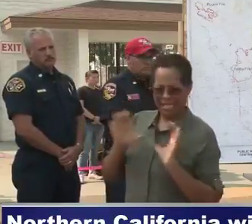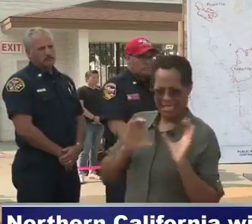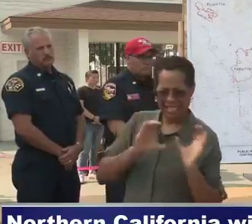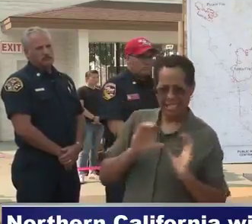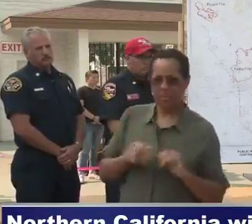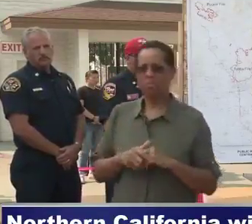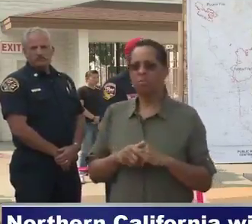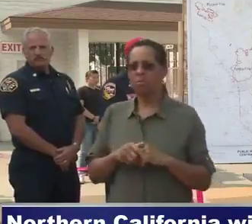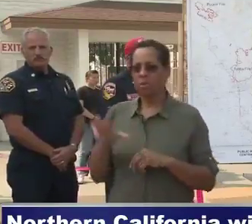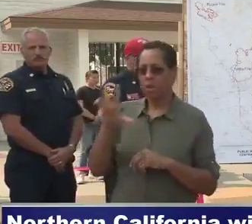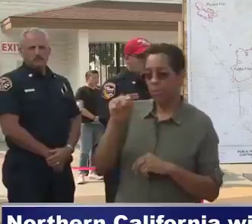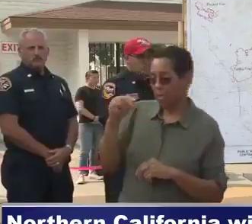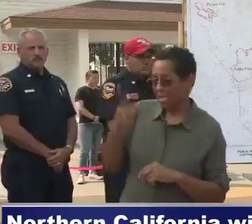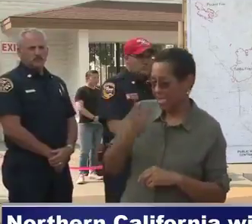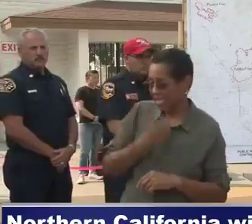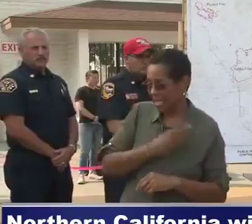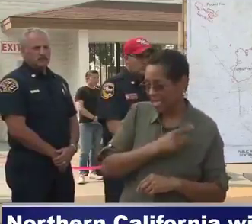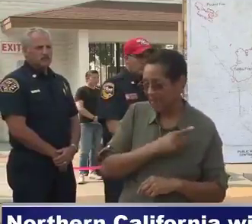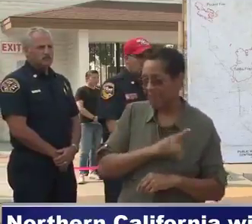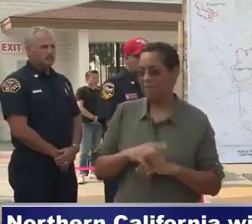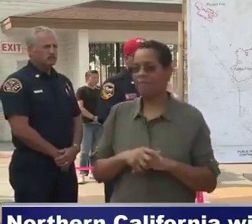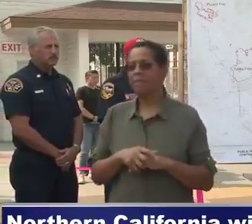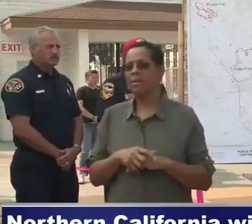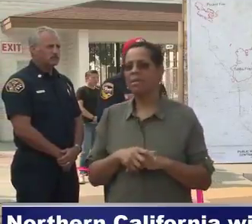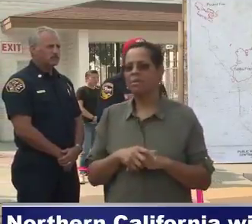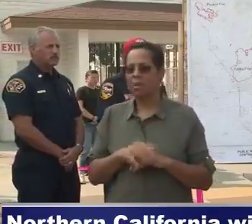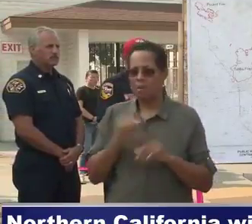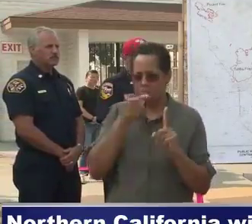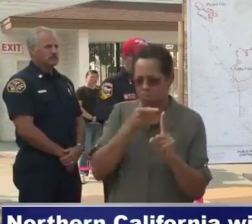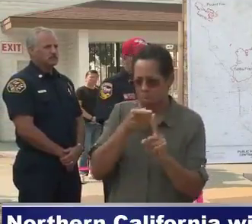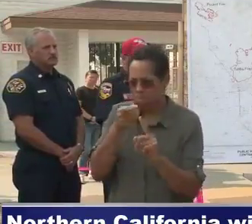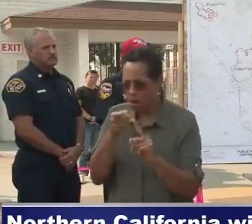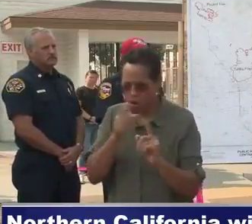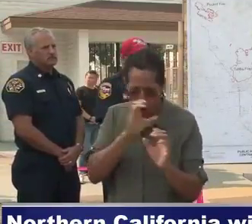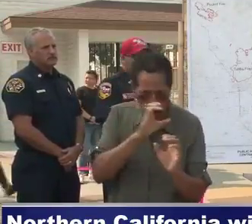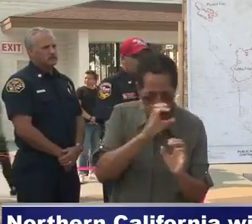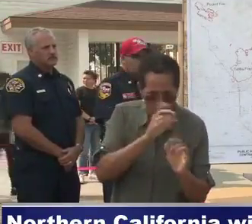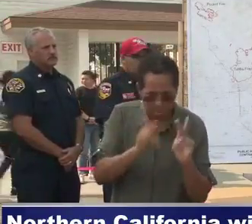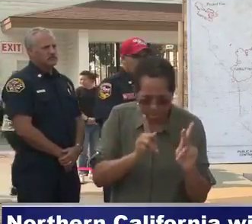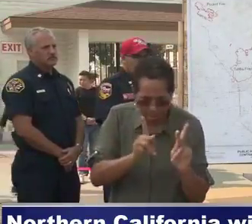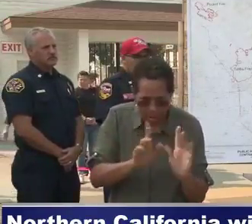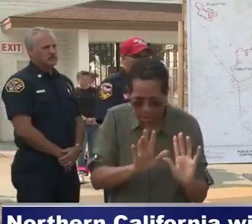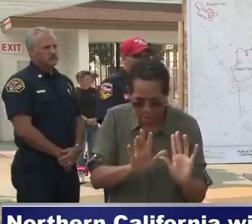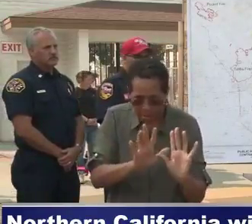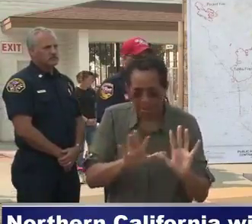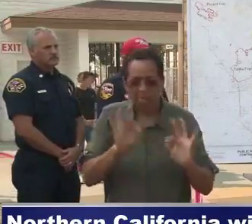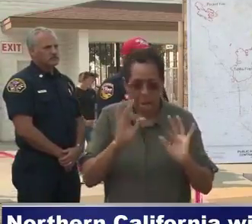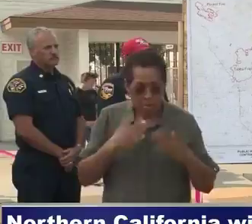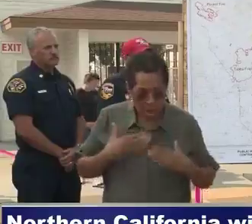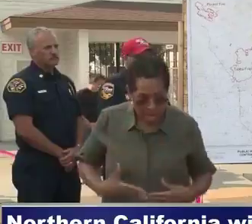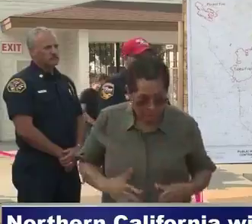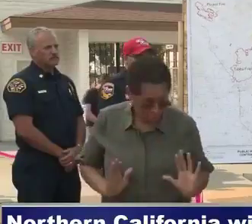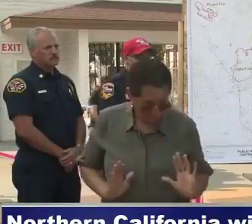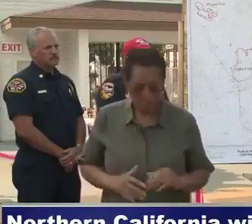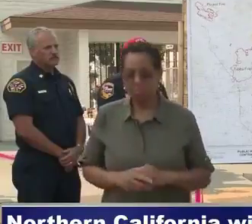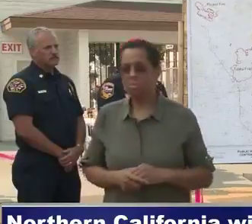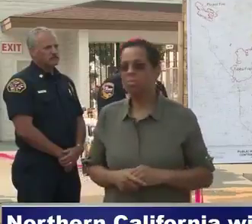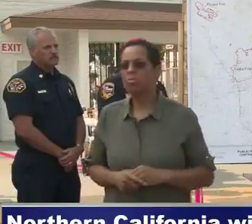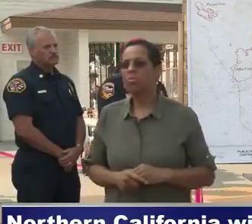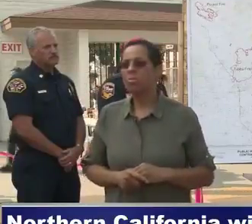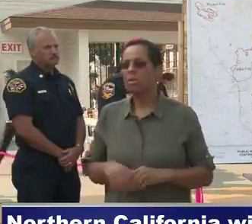they're starting targeted searches for those locations to try and find those people and recover remains. We're up to 18 fatalities